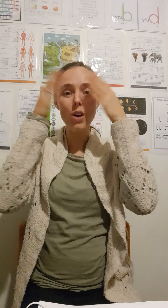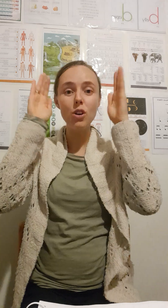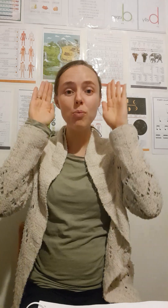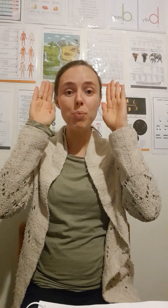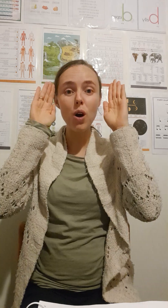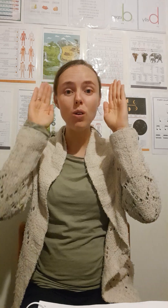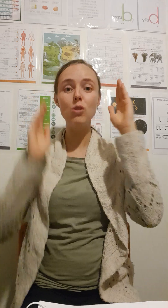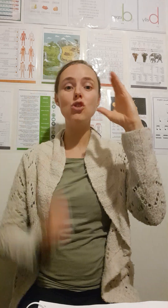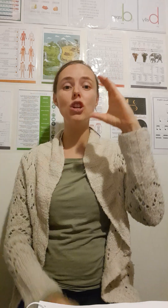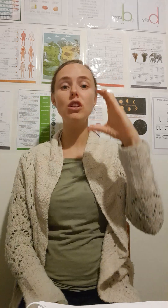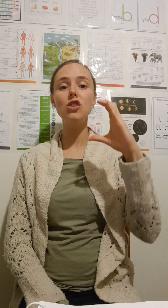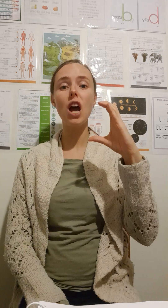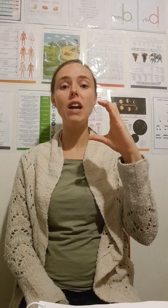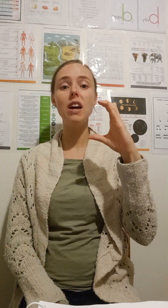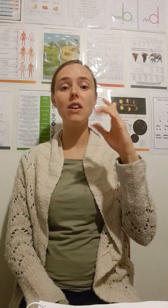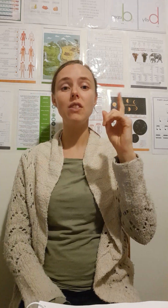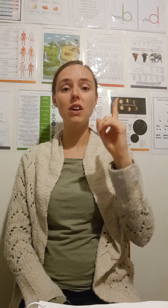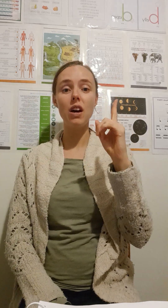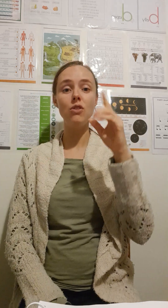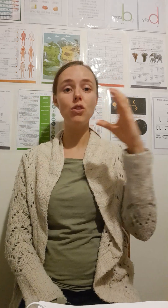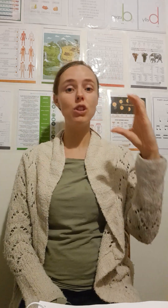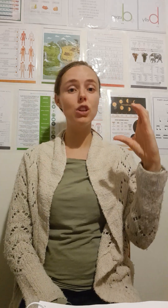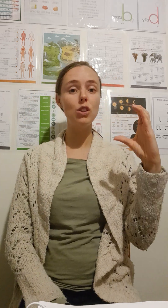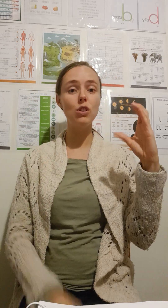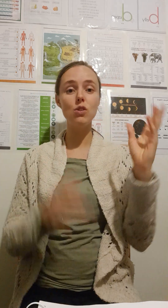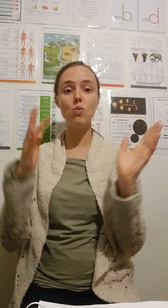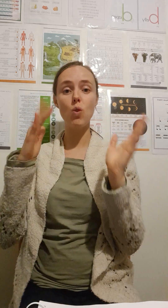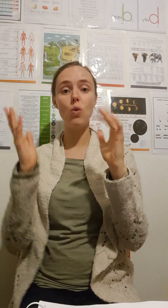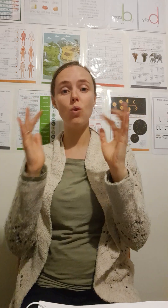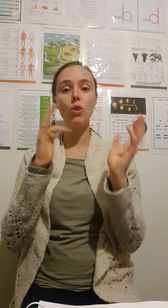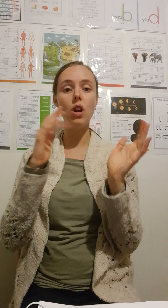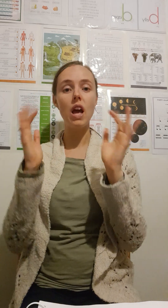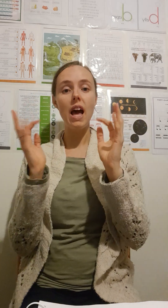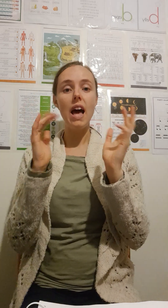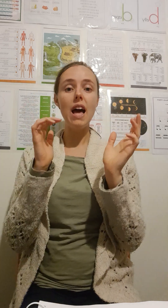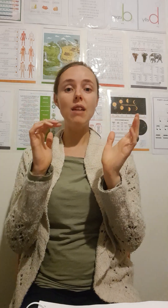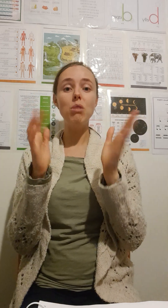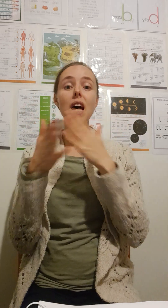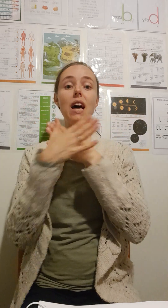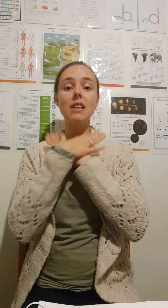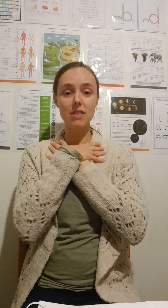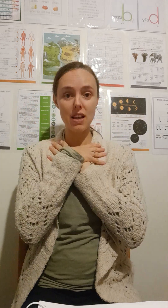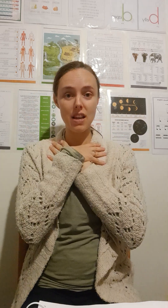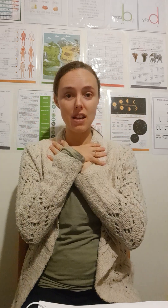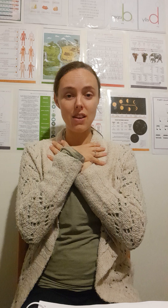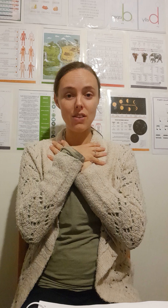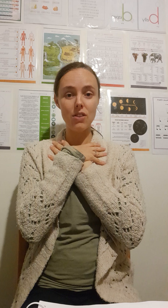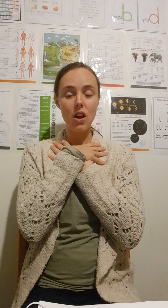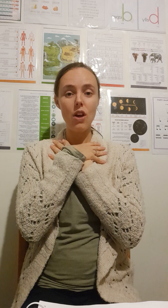Marco Polo's journey to China, the 100 Years' War, and Black Death,